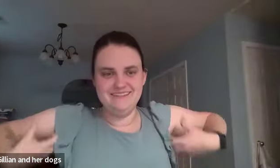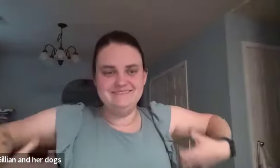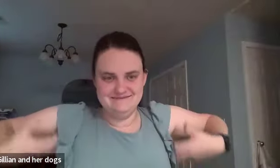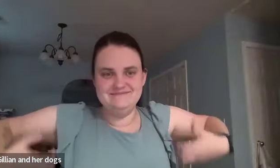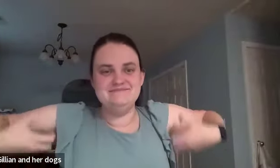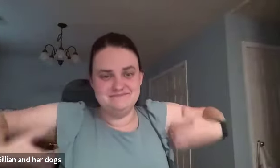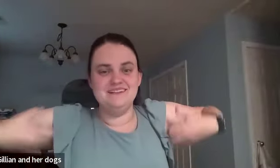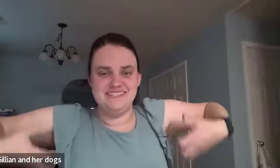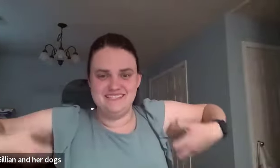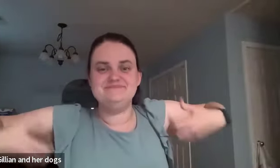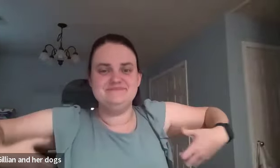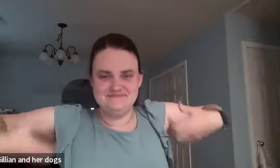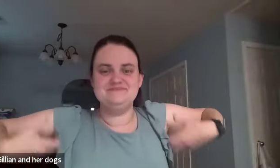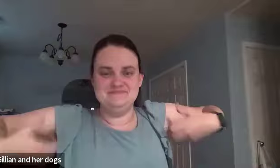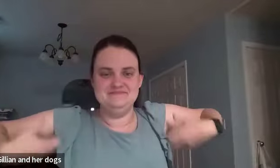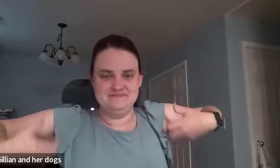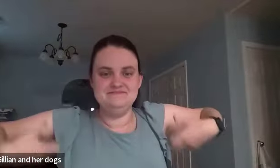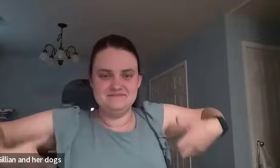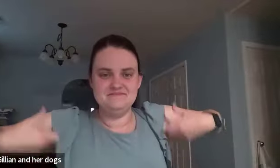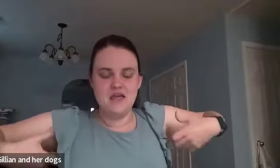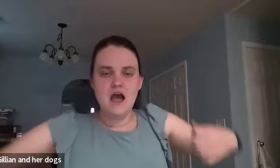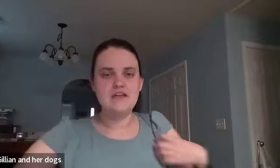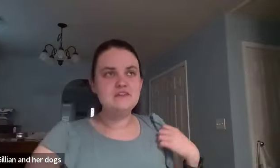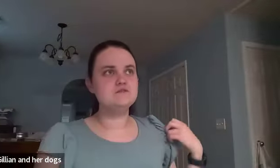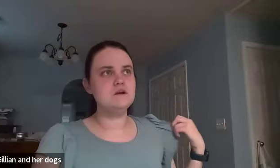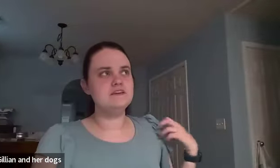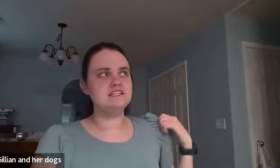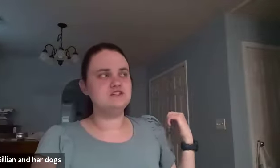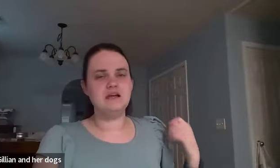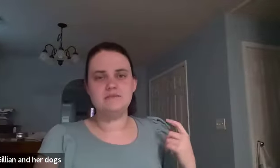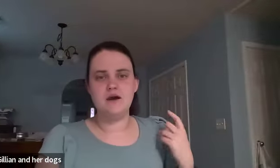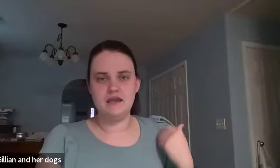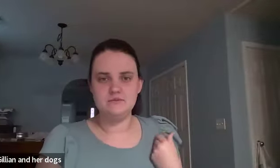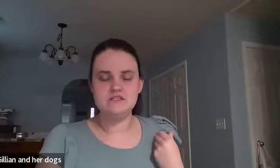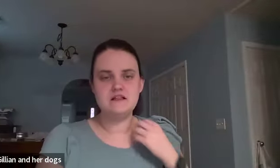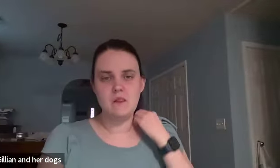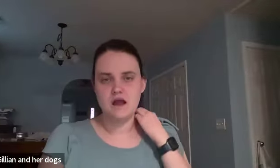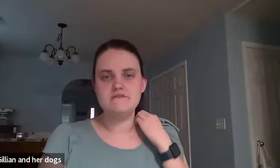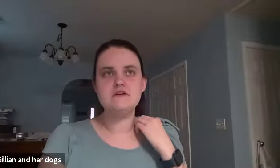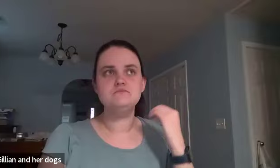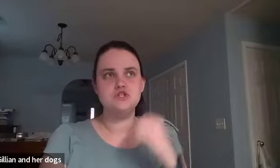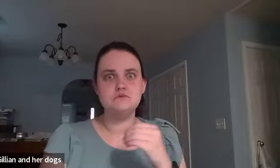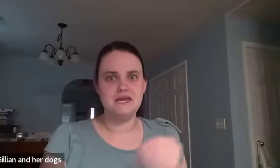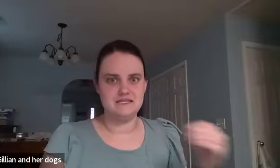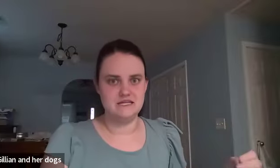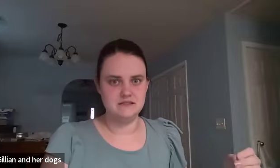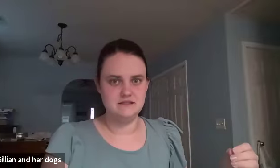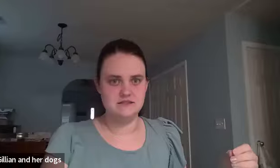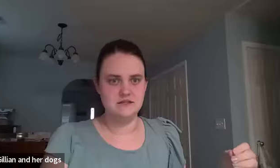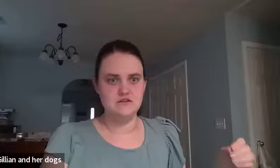monkey. Monkey. I think that's one of the things I do like about animals is a lot of them do make sense.